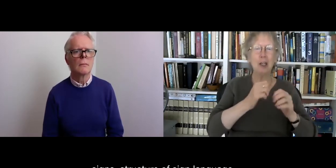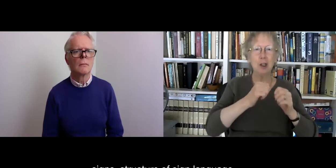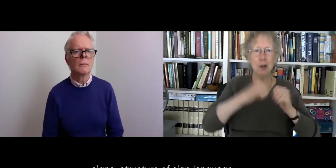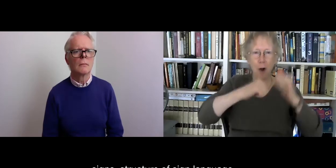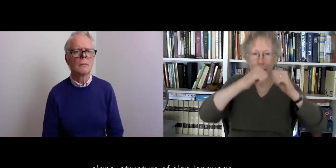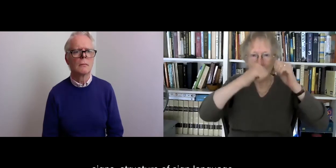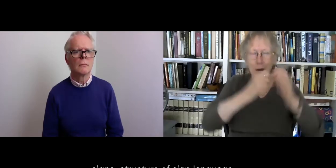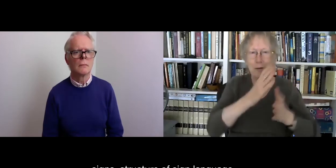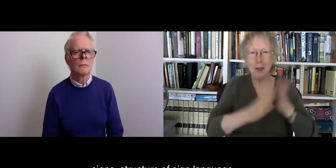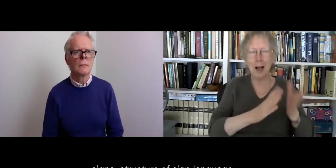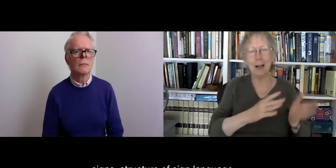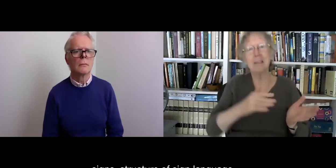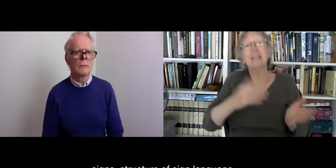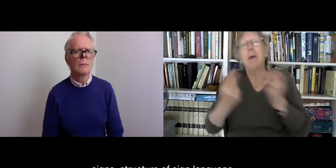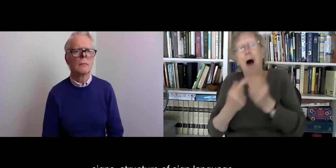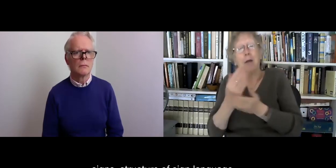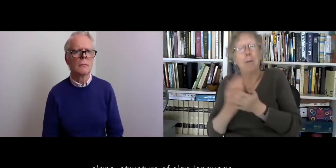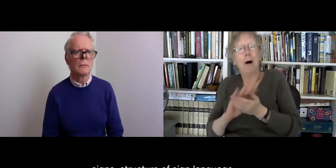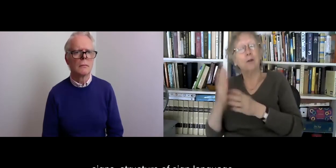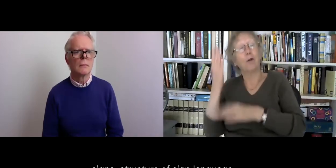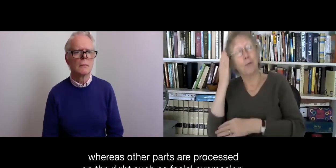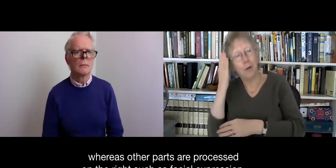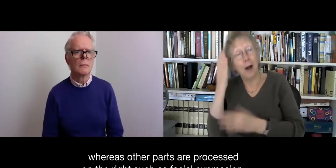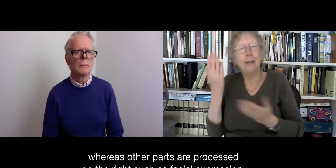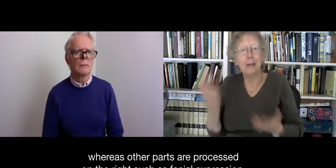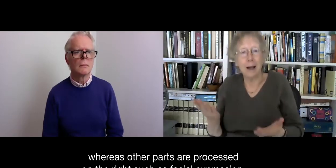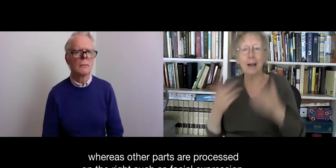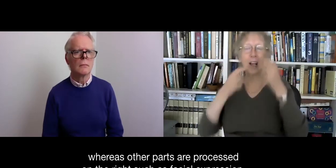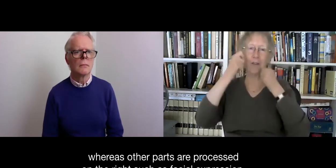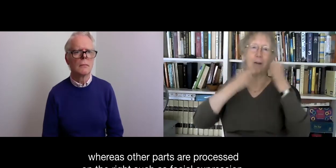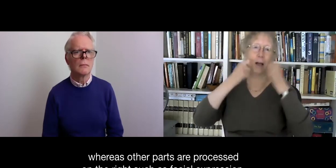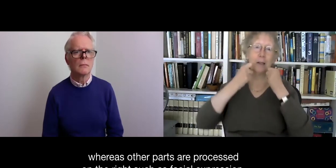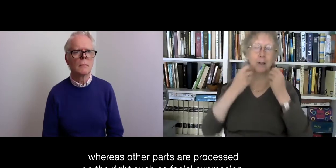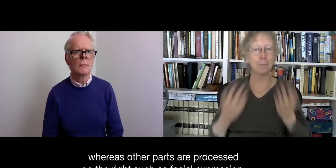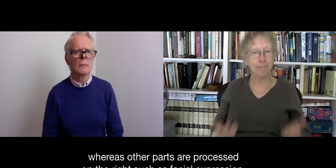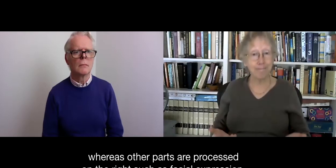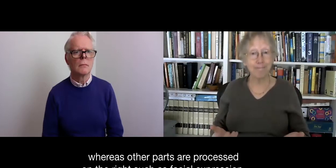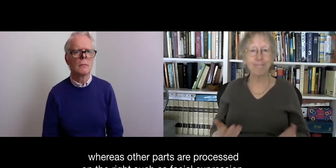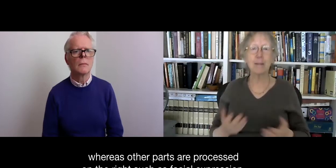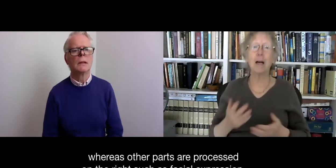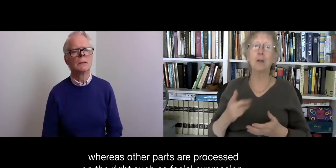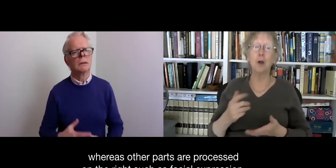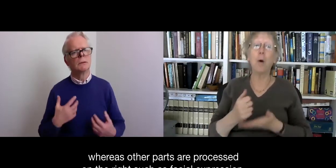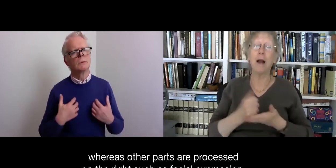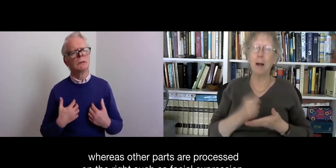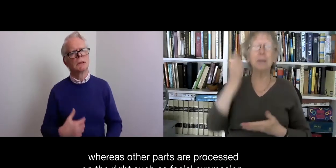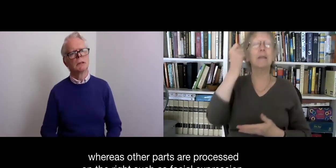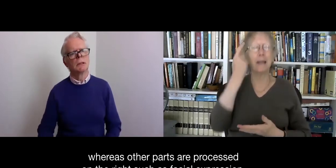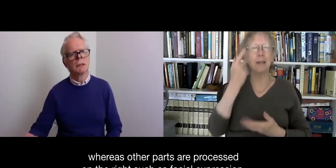Signs, structure of sign language, whereas other parts are processed on the right, such as facial expression.